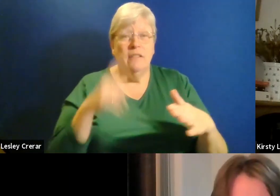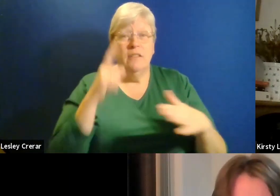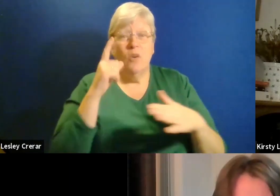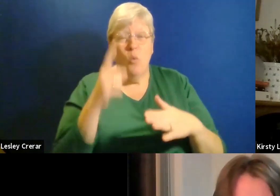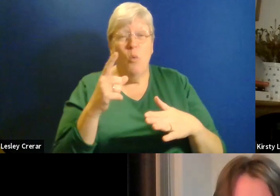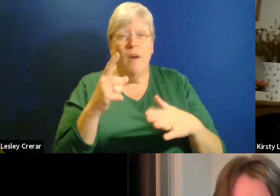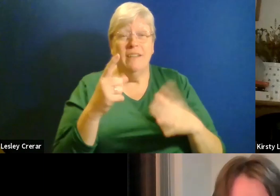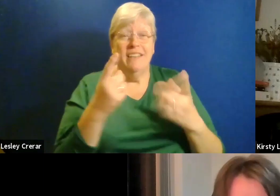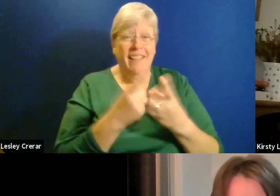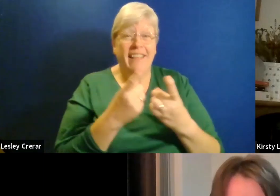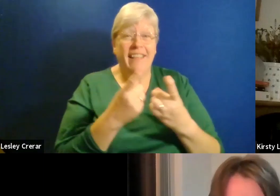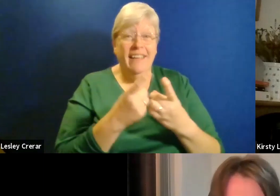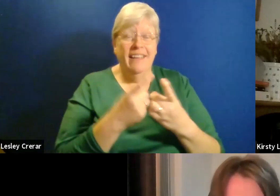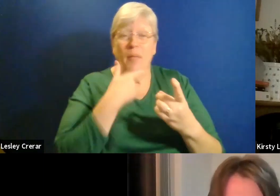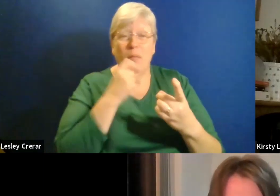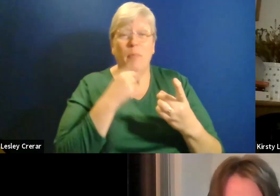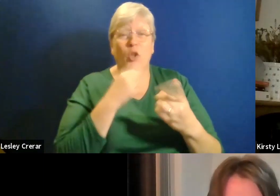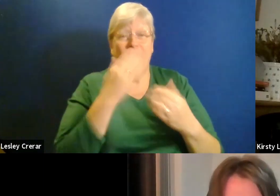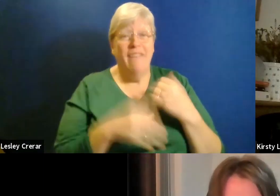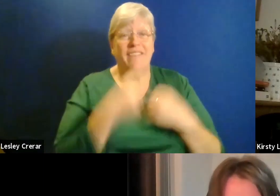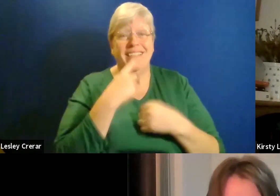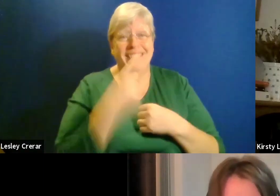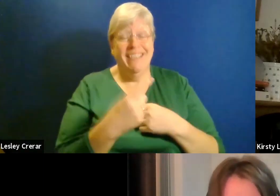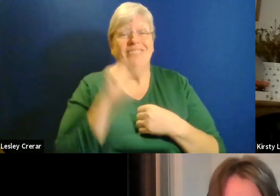that people won't tell you about, then